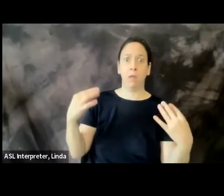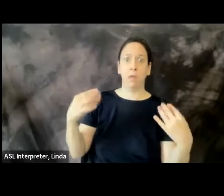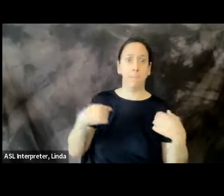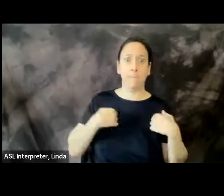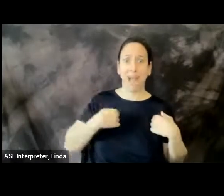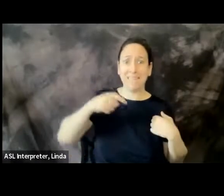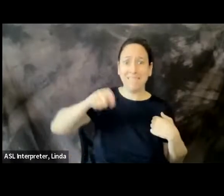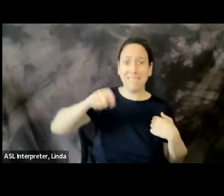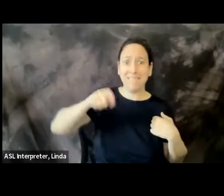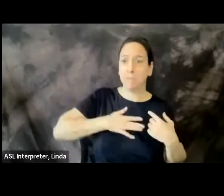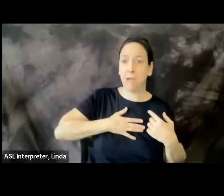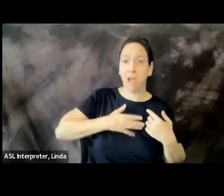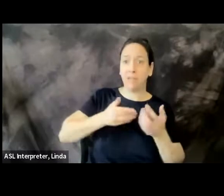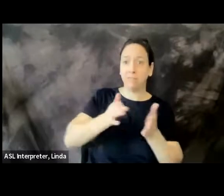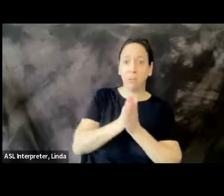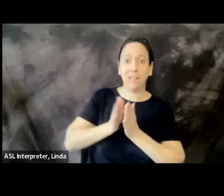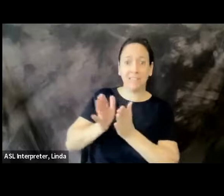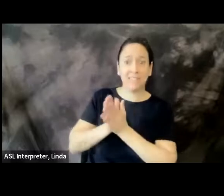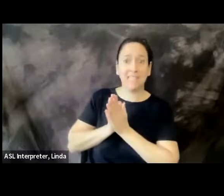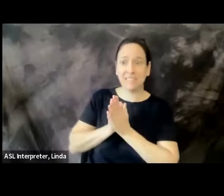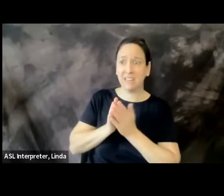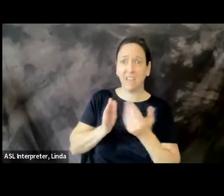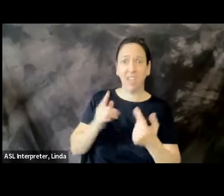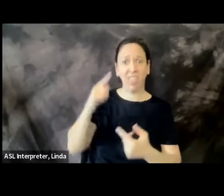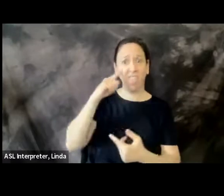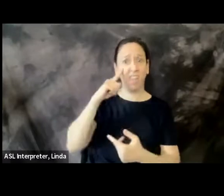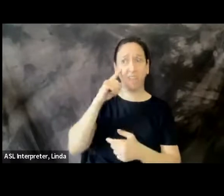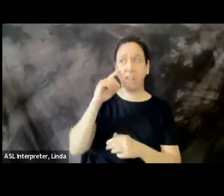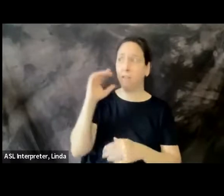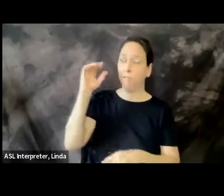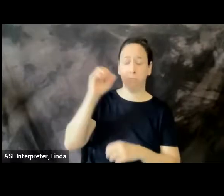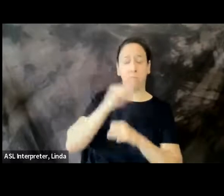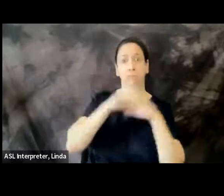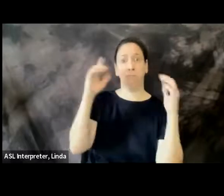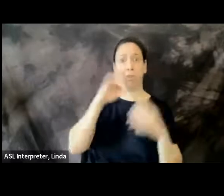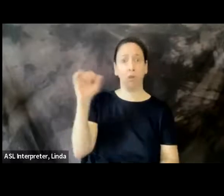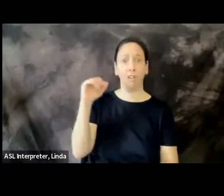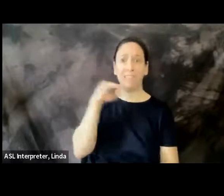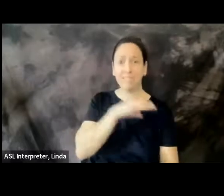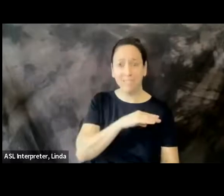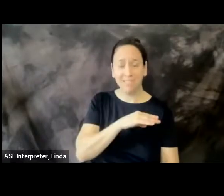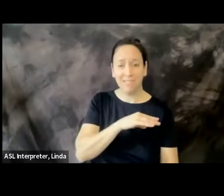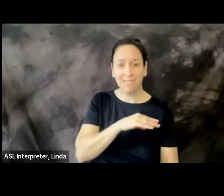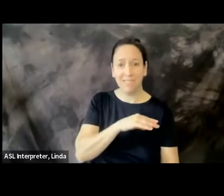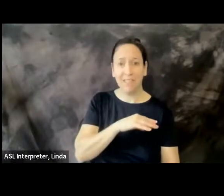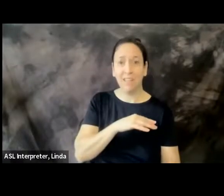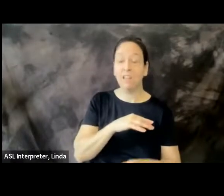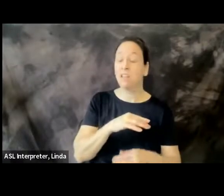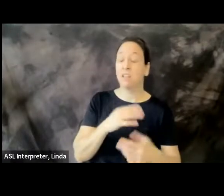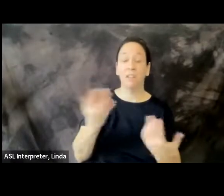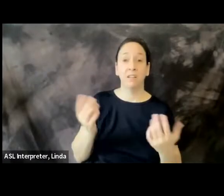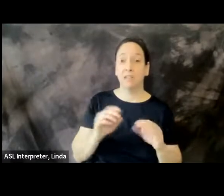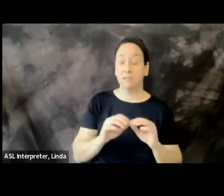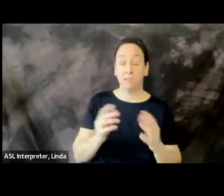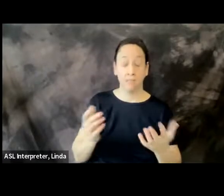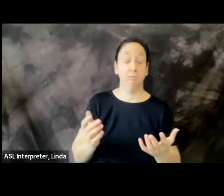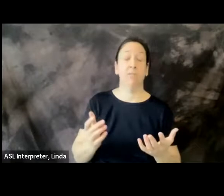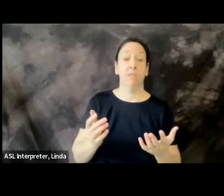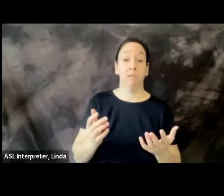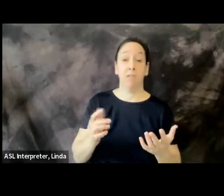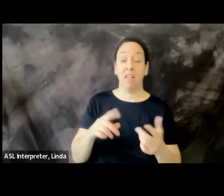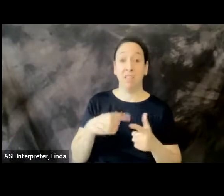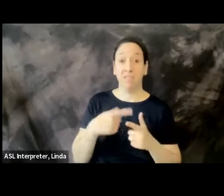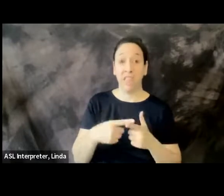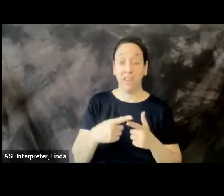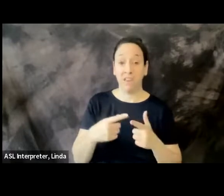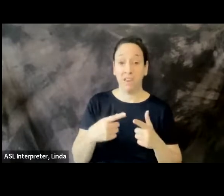your requests for access, as fraudulent at base, fraudulent on their face, which then de